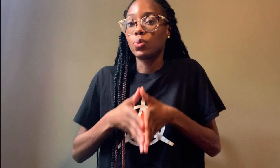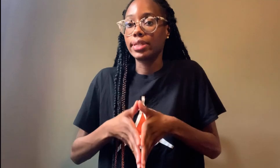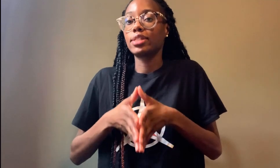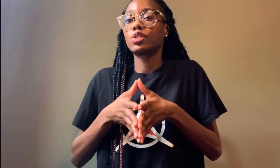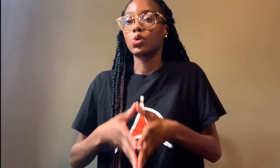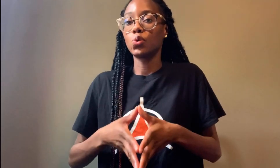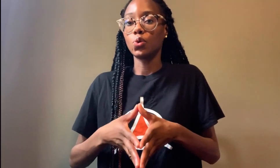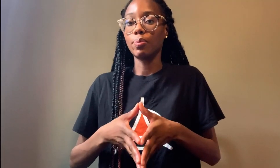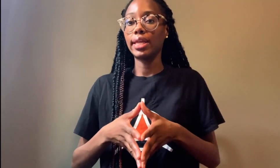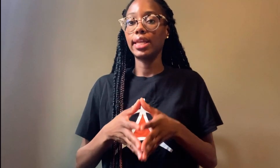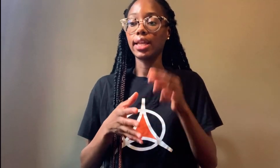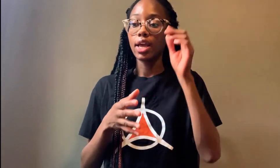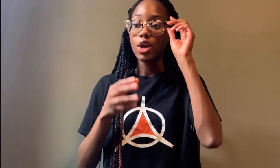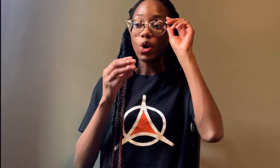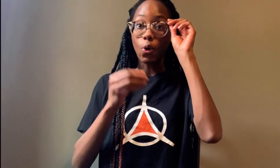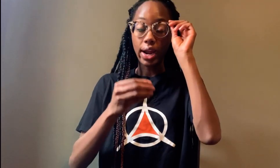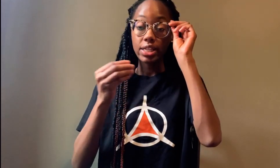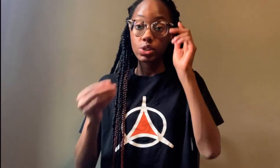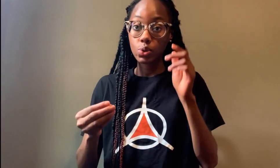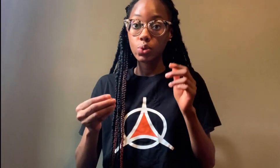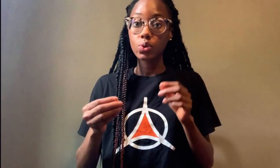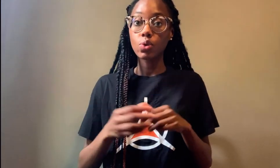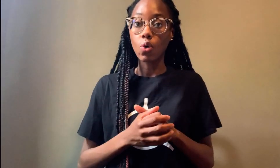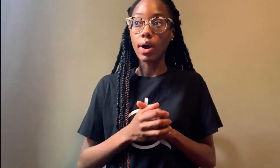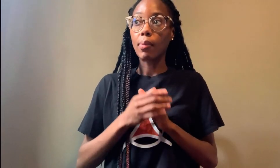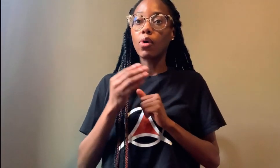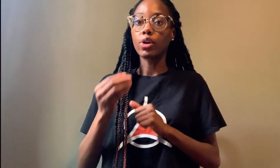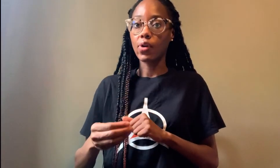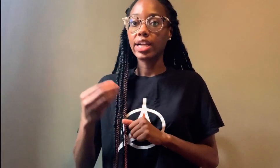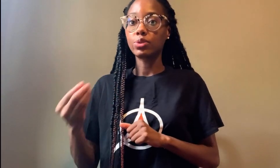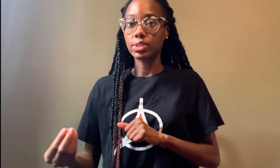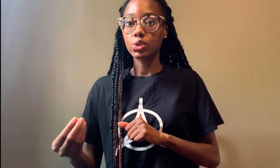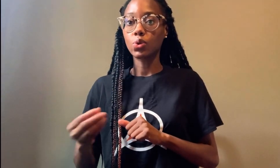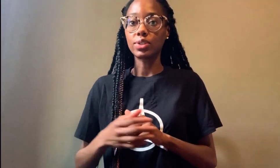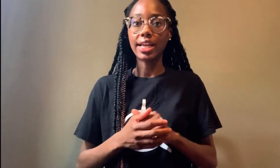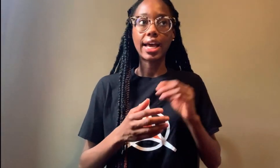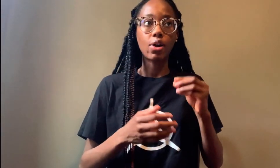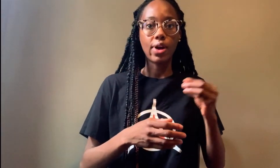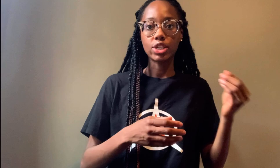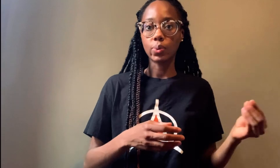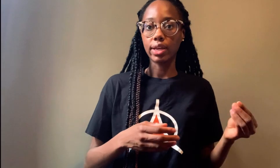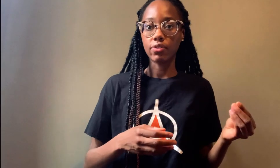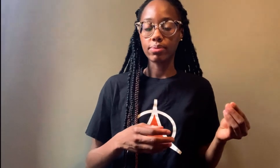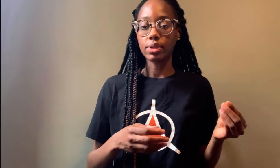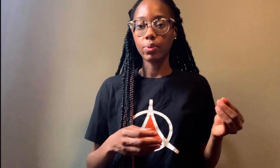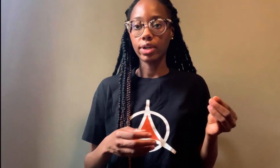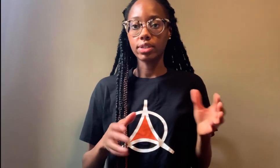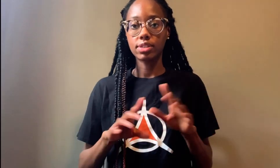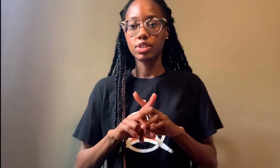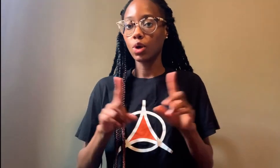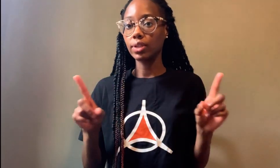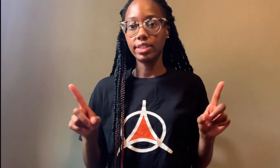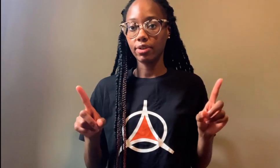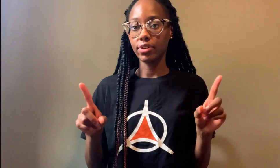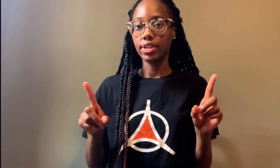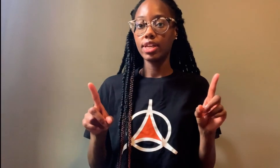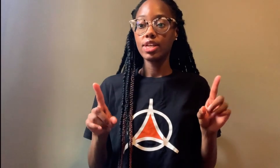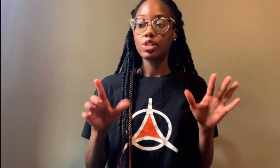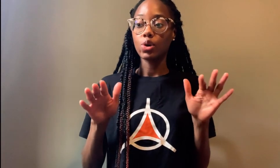graduate school, meaning grad school or I'm going to graduate school, not I graduated from somewhere. It's totally different. So in